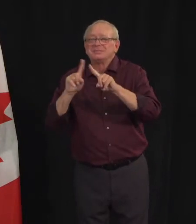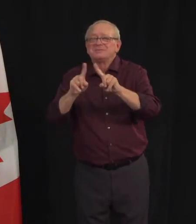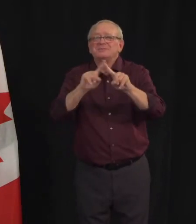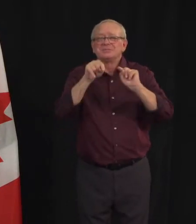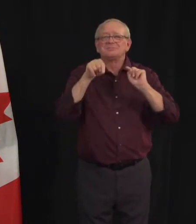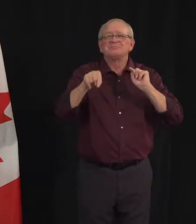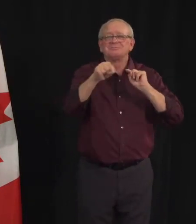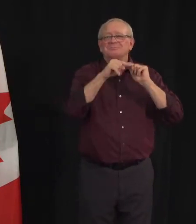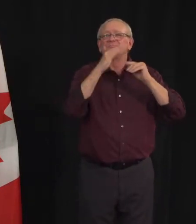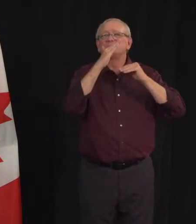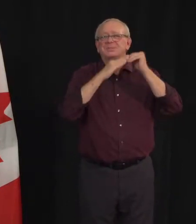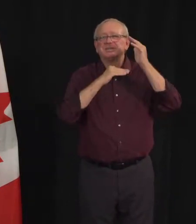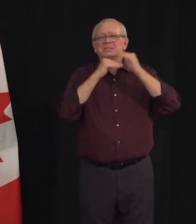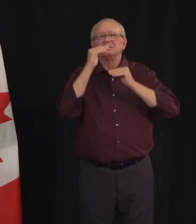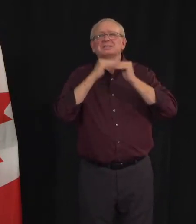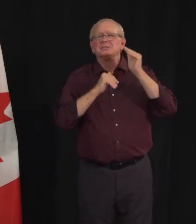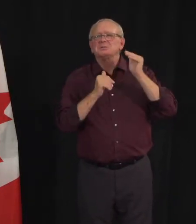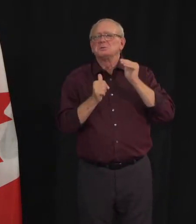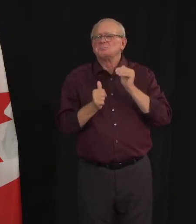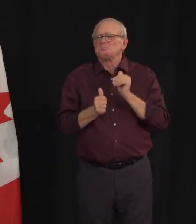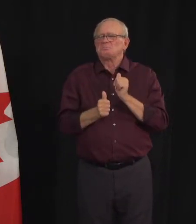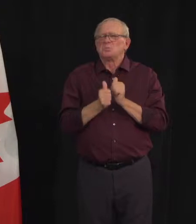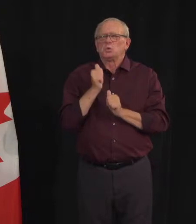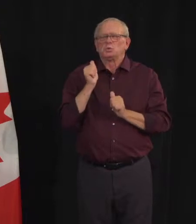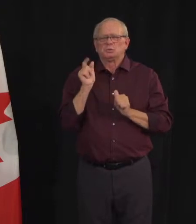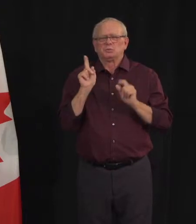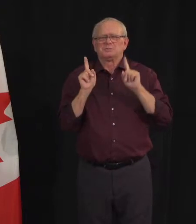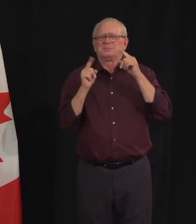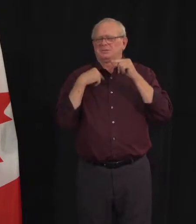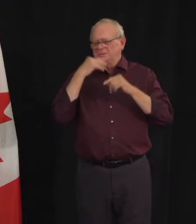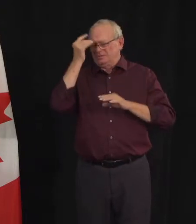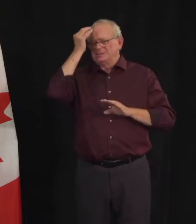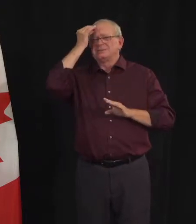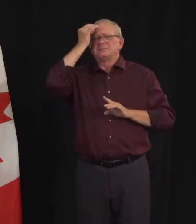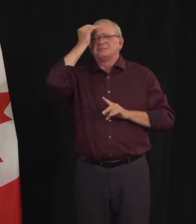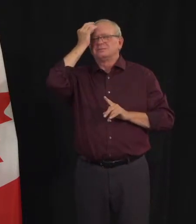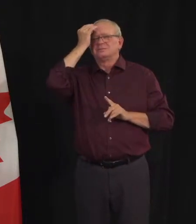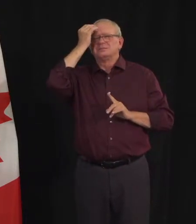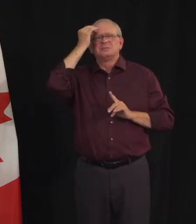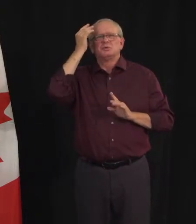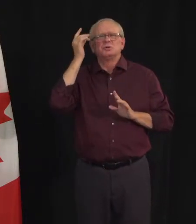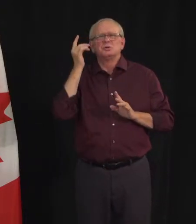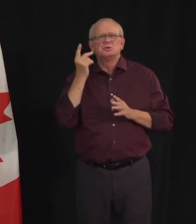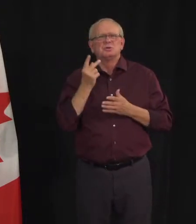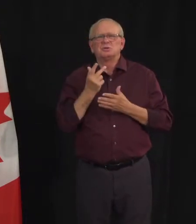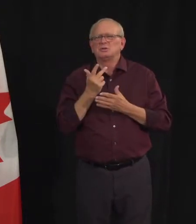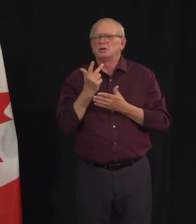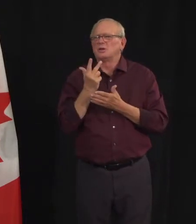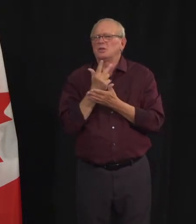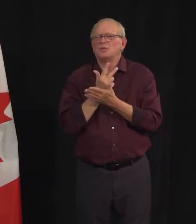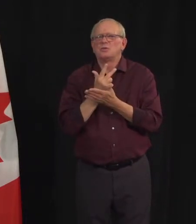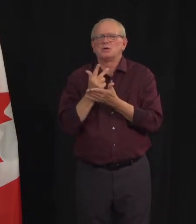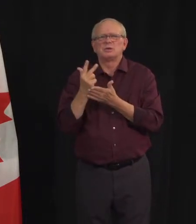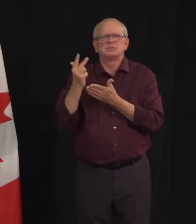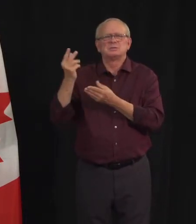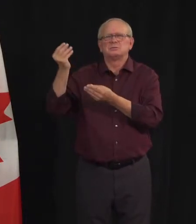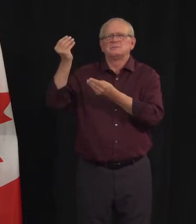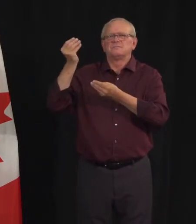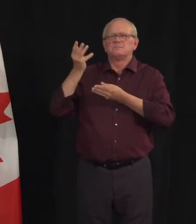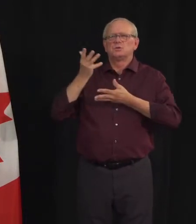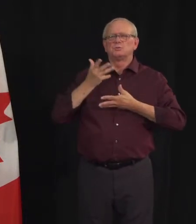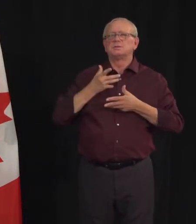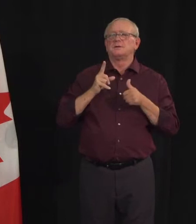in fact, I can think of only one example in the past several weeks when I've been notified where the first case